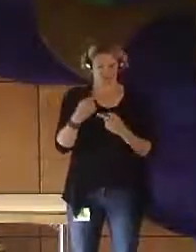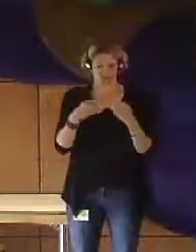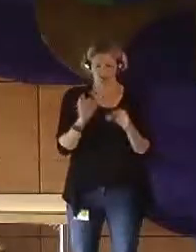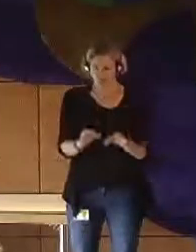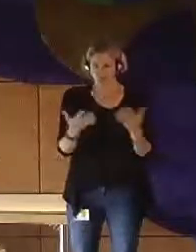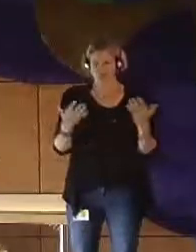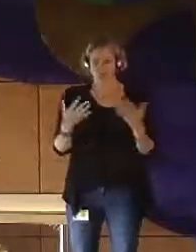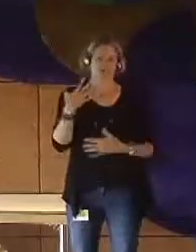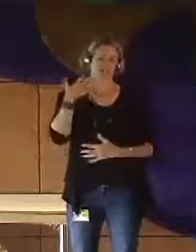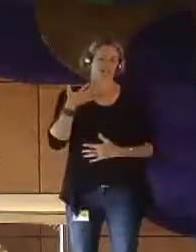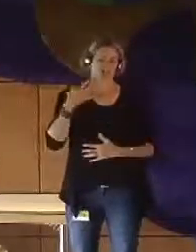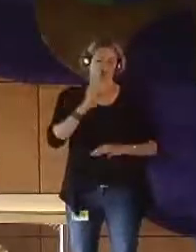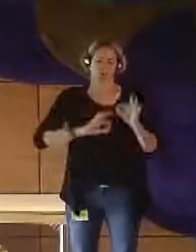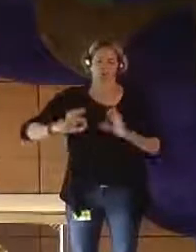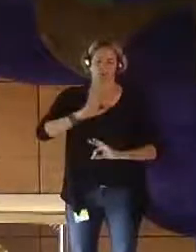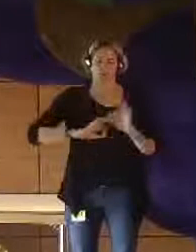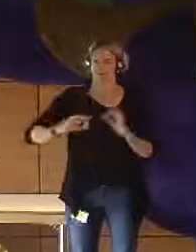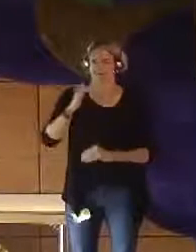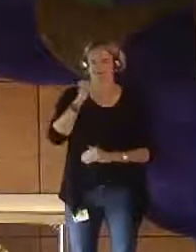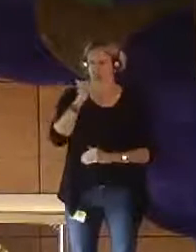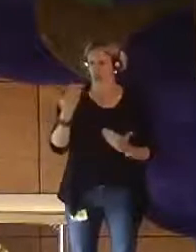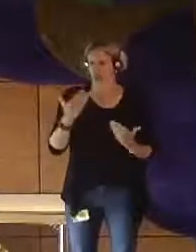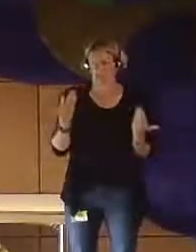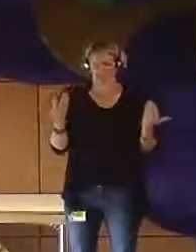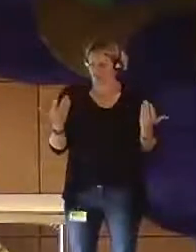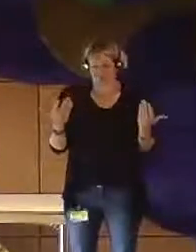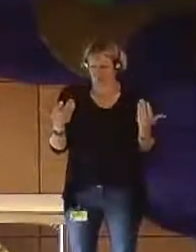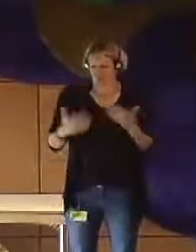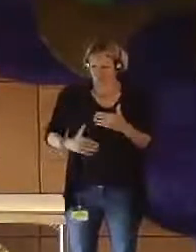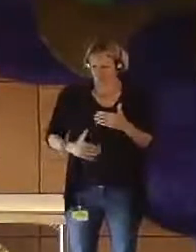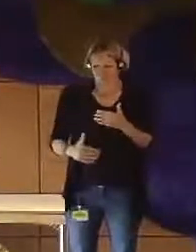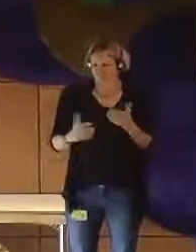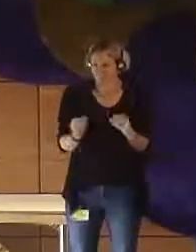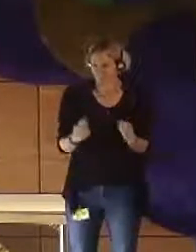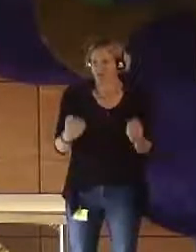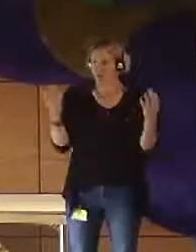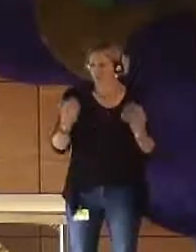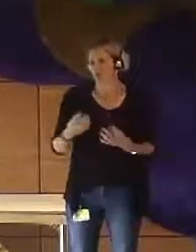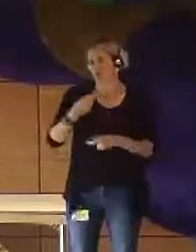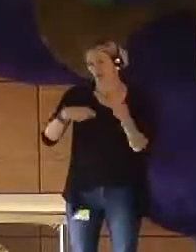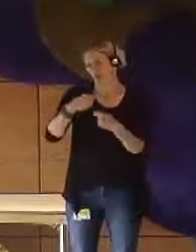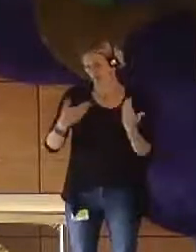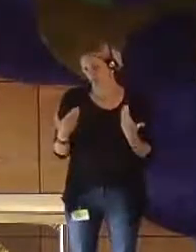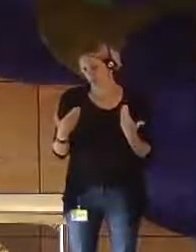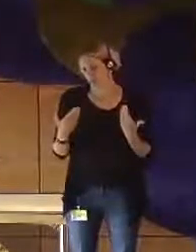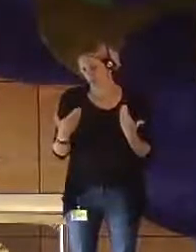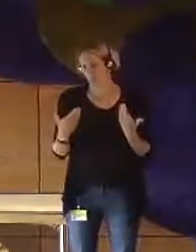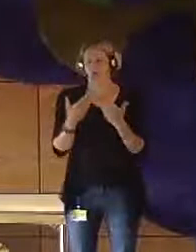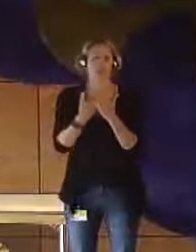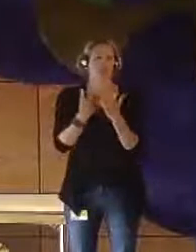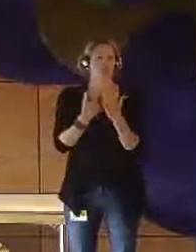And you would need to add in the standard gonadotropins. But we've got patients who are going through